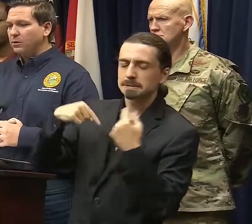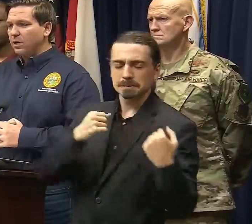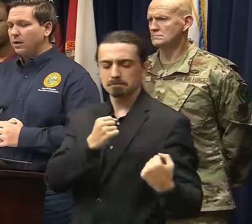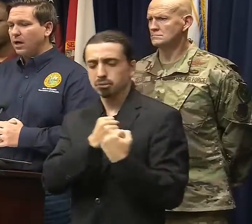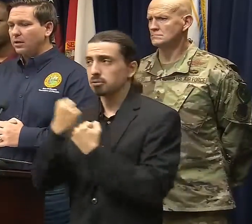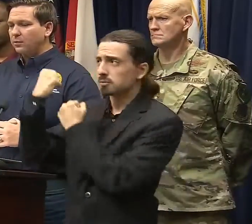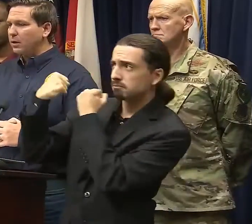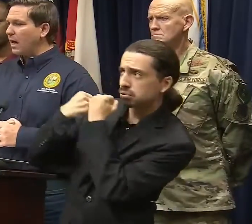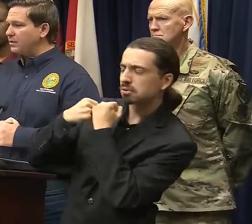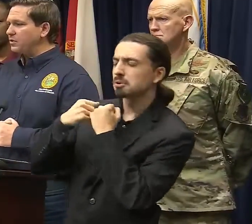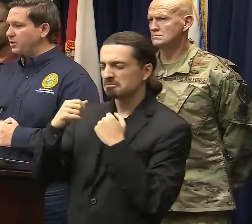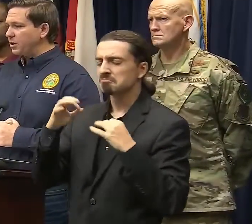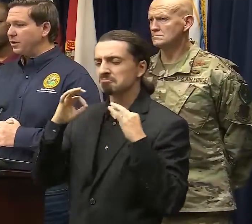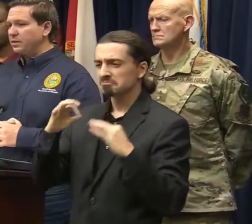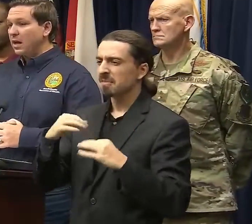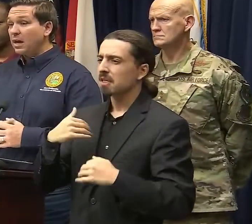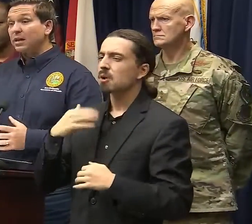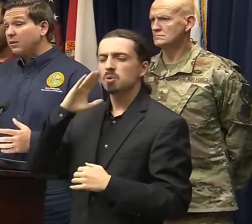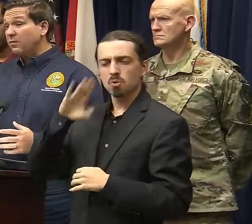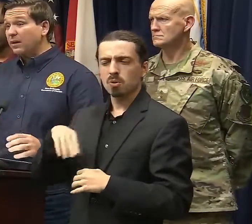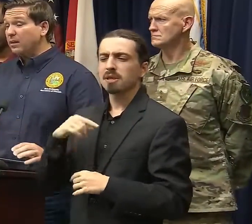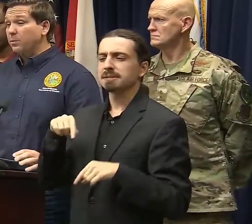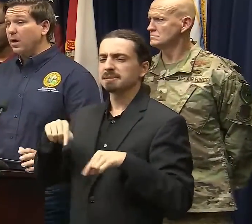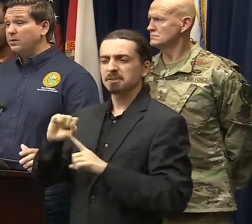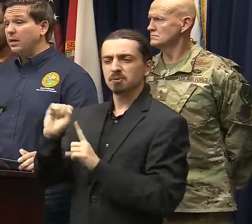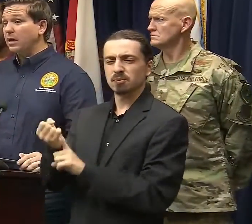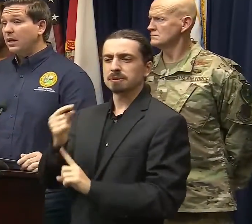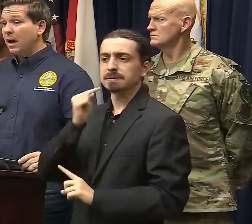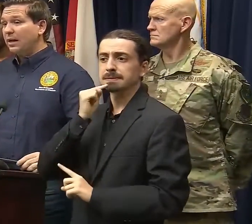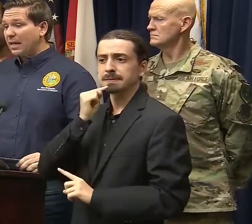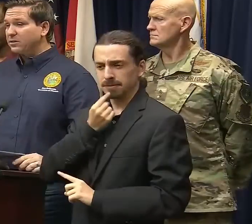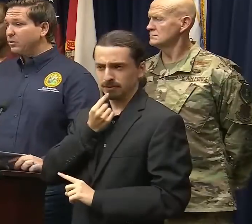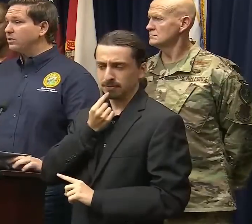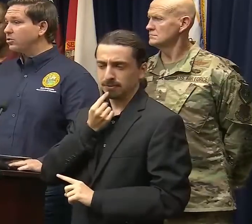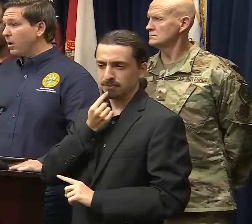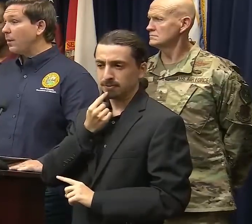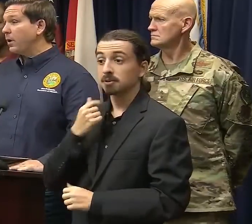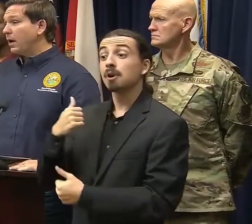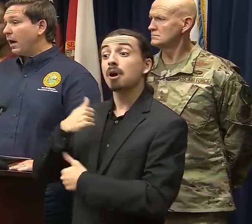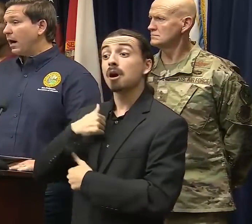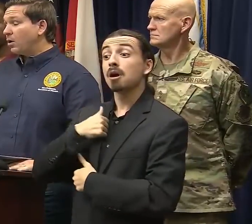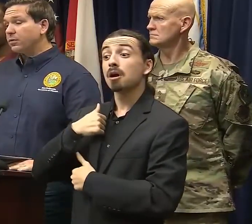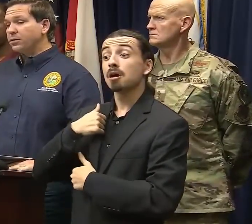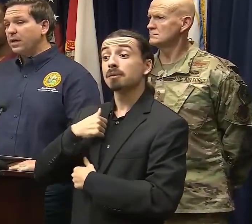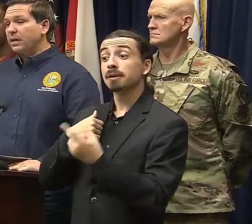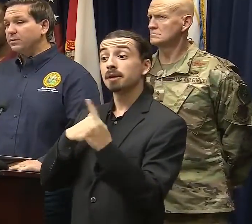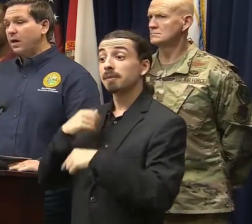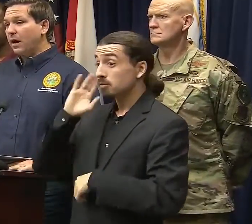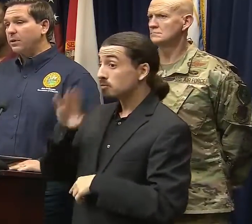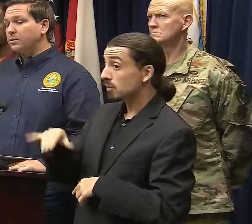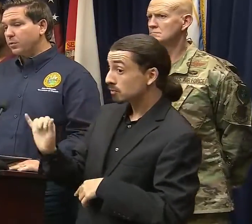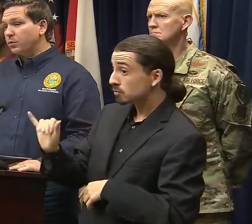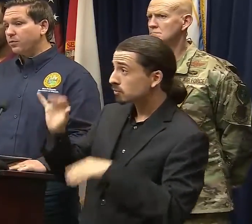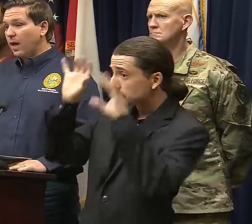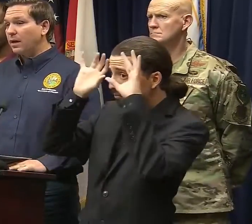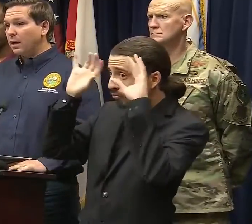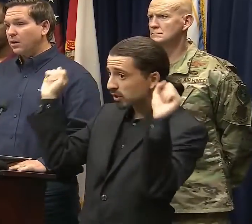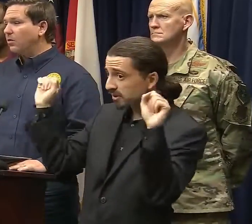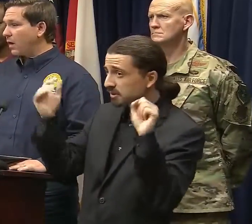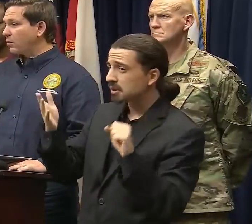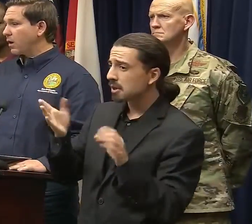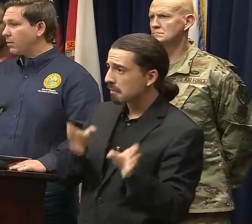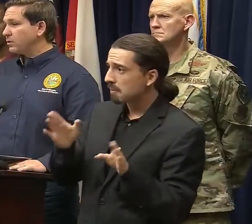of folks that realize this is serious, and I think the fact that the president canceled his trip overseas is proof